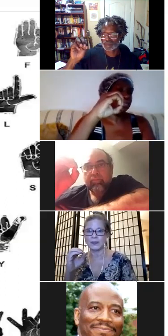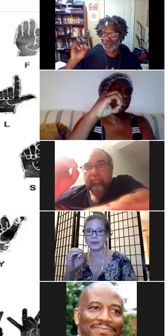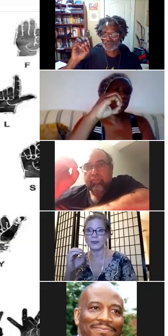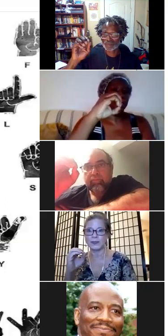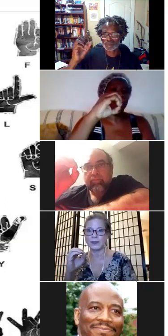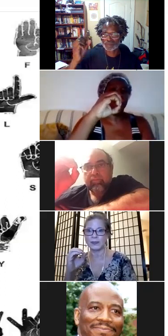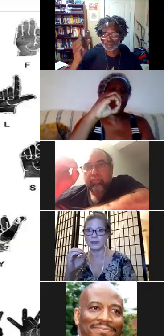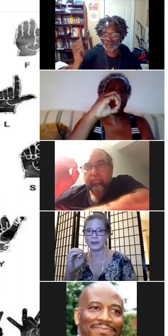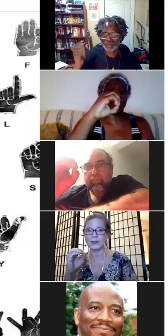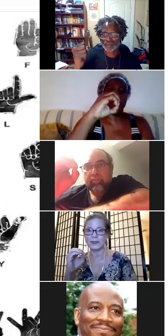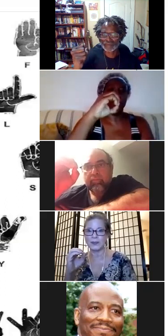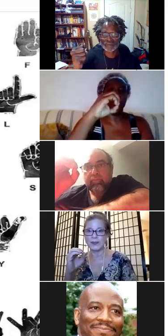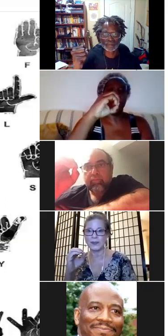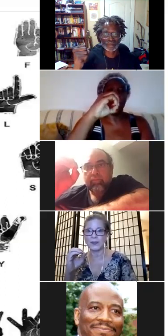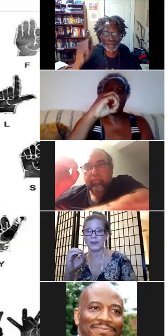Okay.